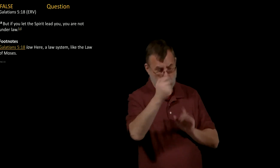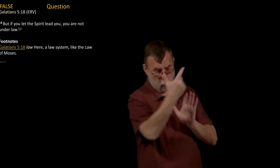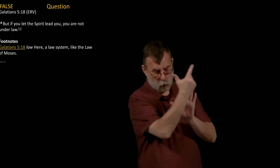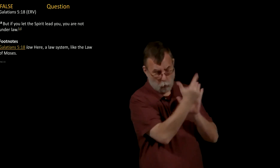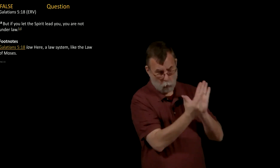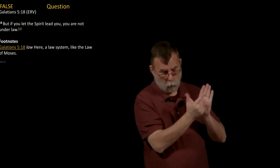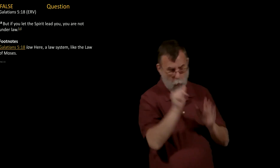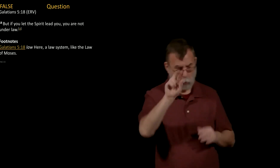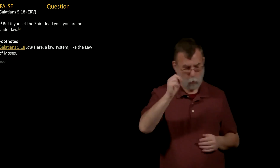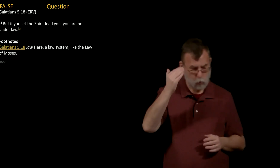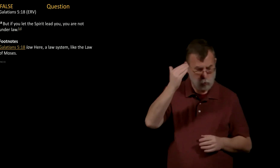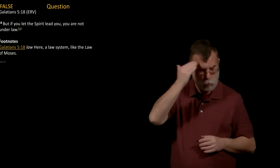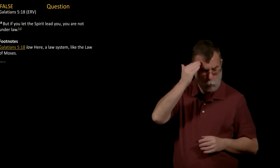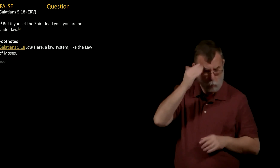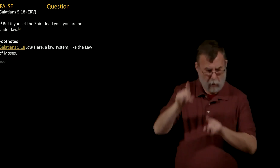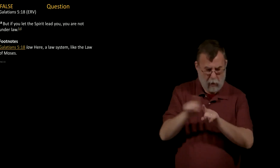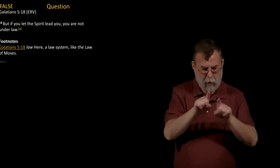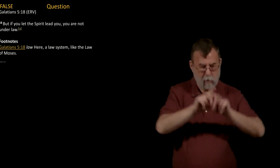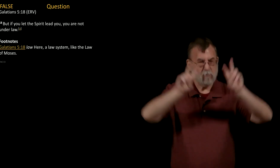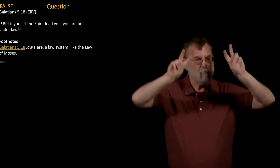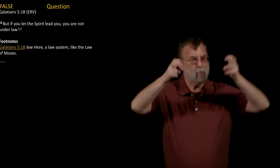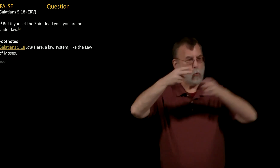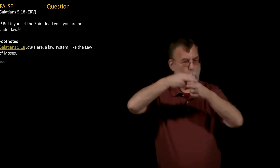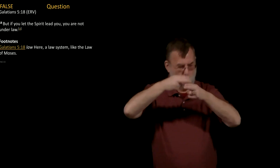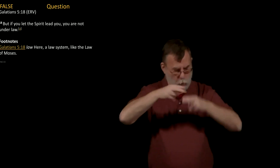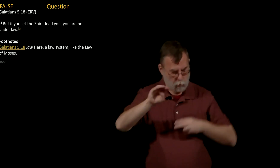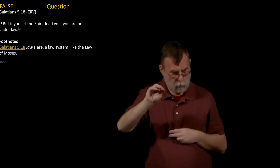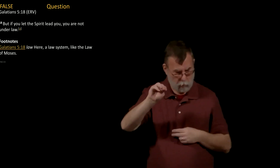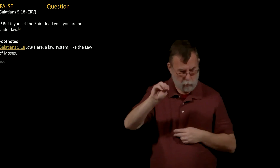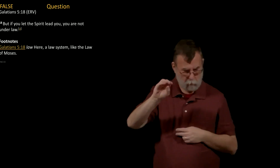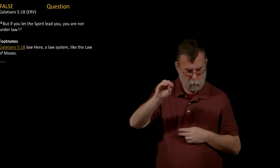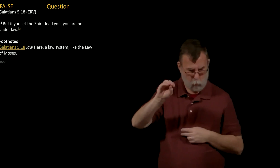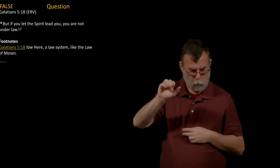And says also the law, we know.